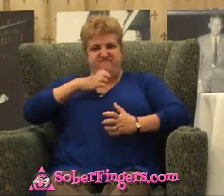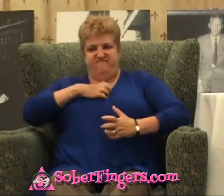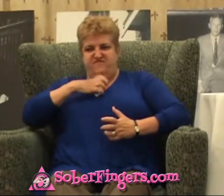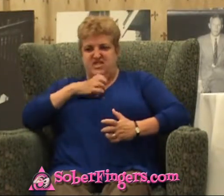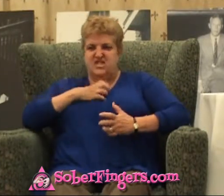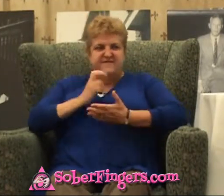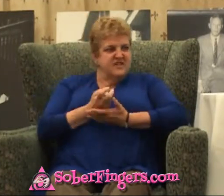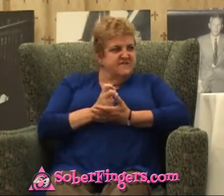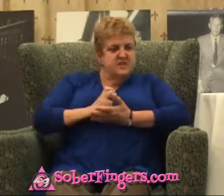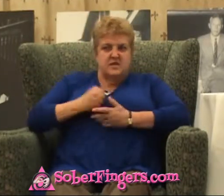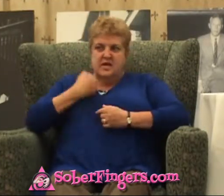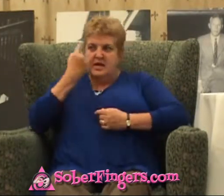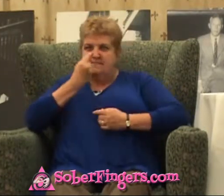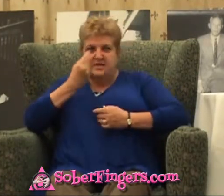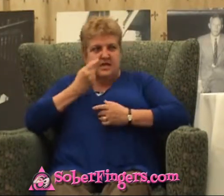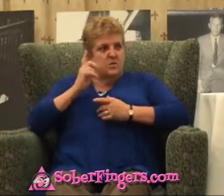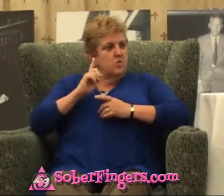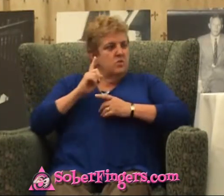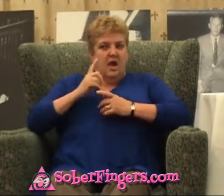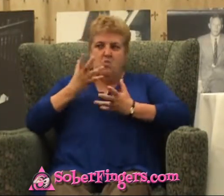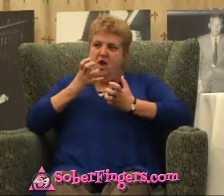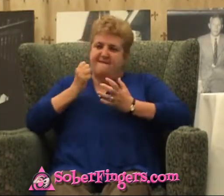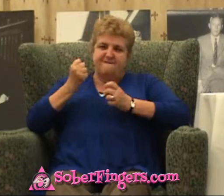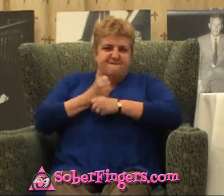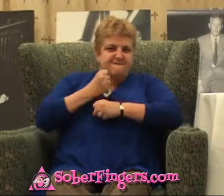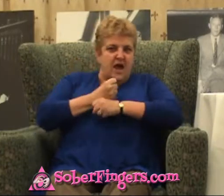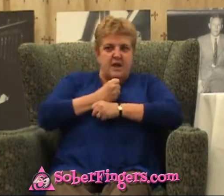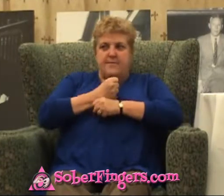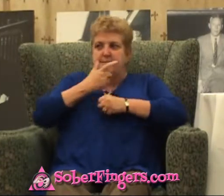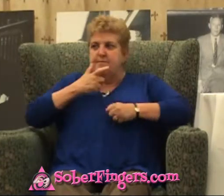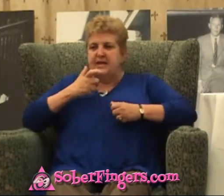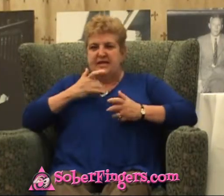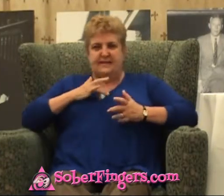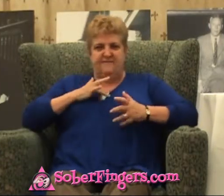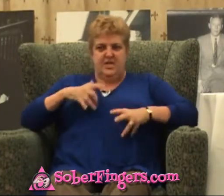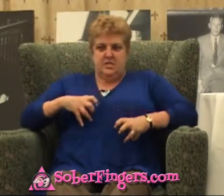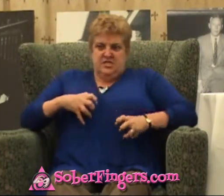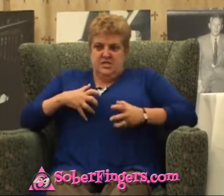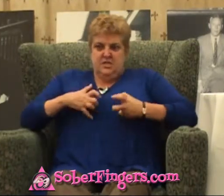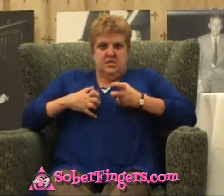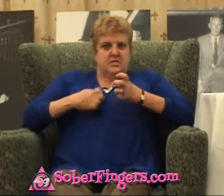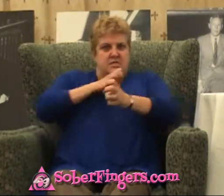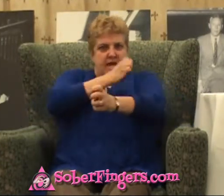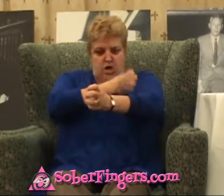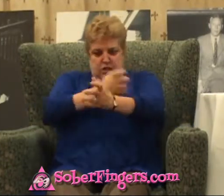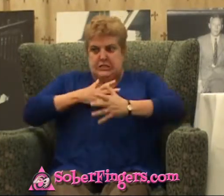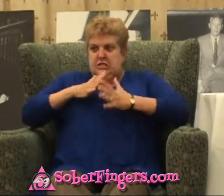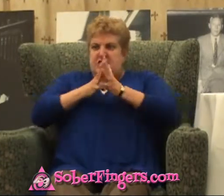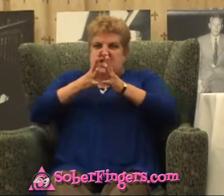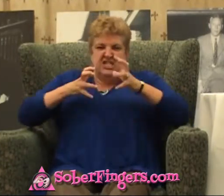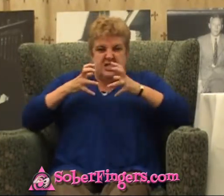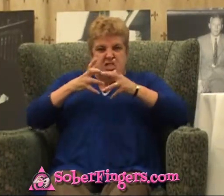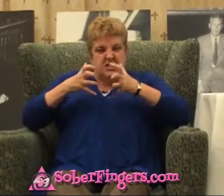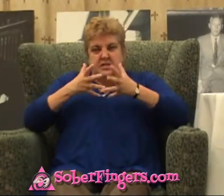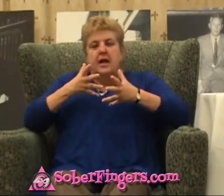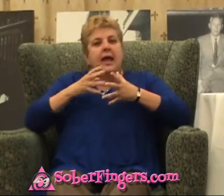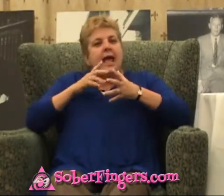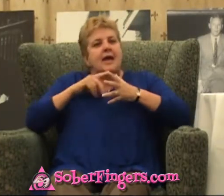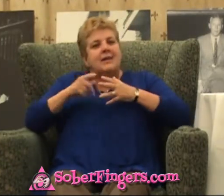already thinking about looking for a fight, because I got to do something with all this tension and all this energy inside of me. But clear back then, I had that keen